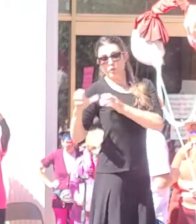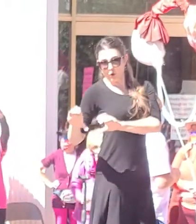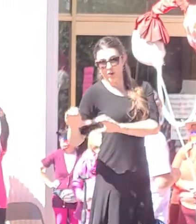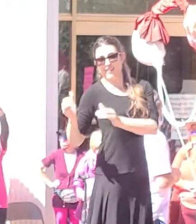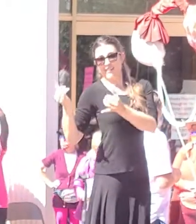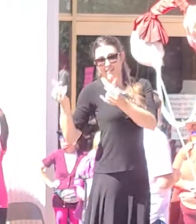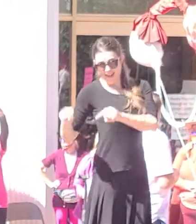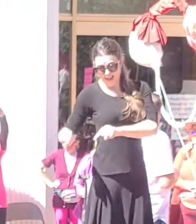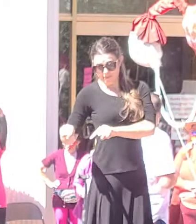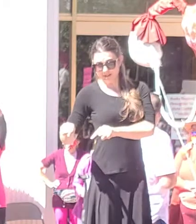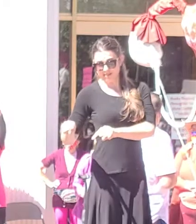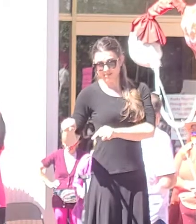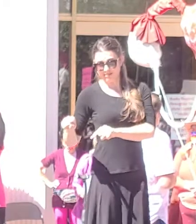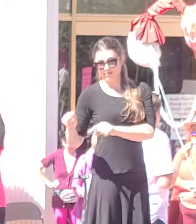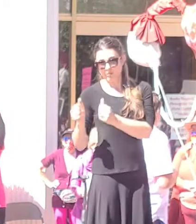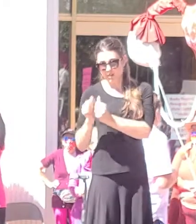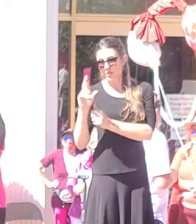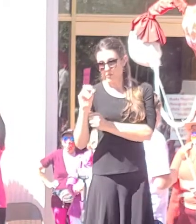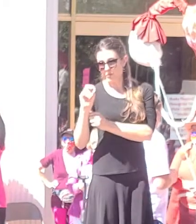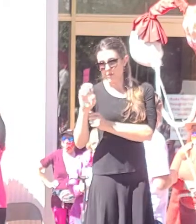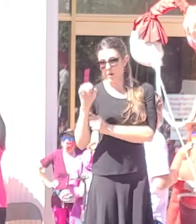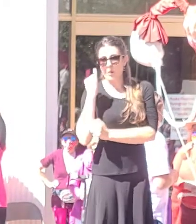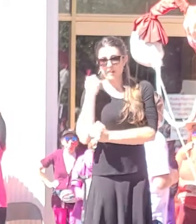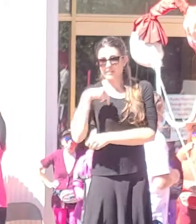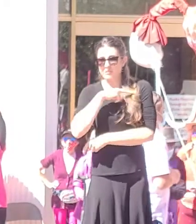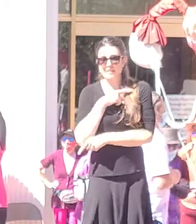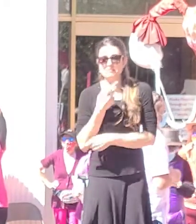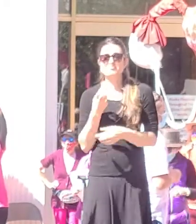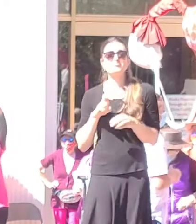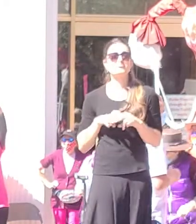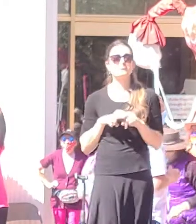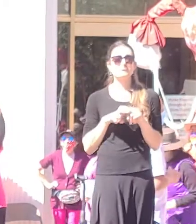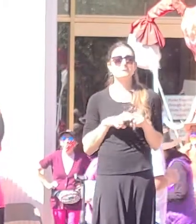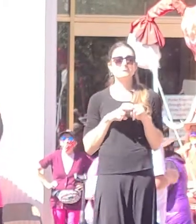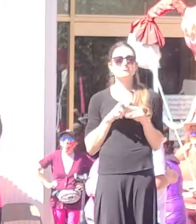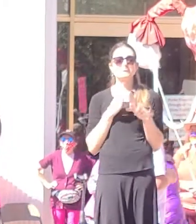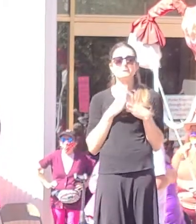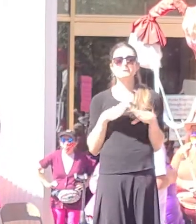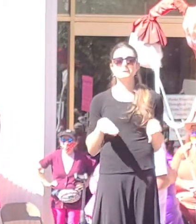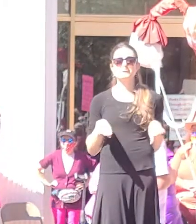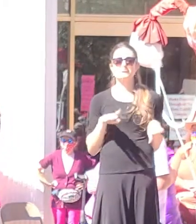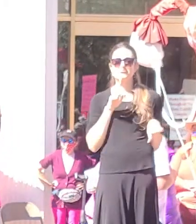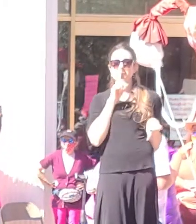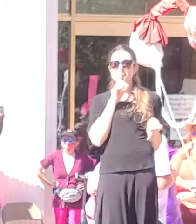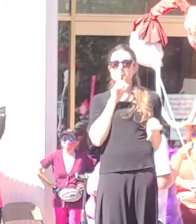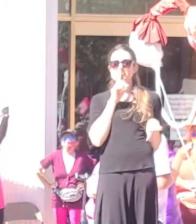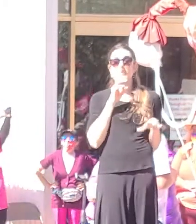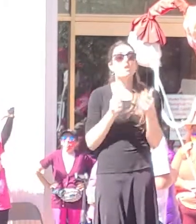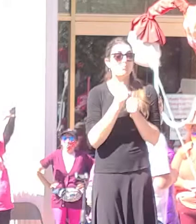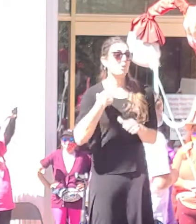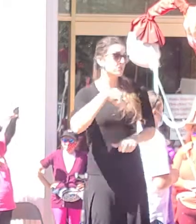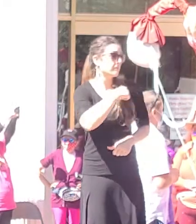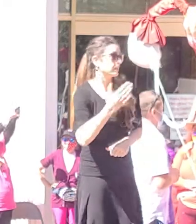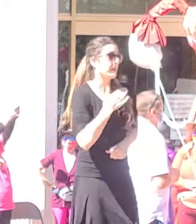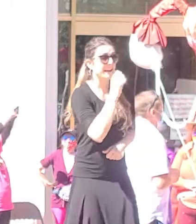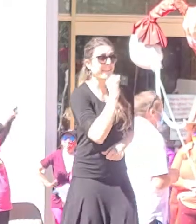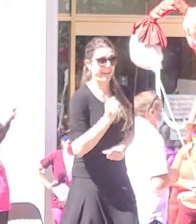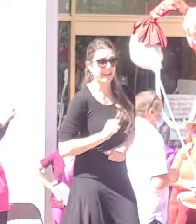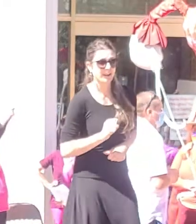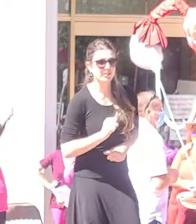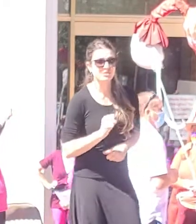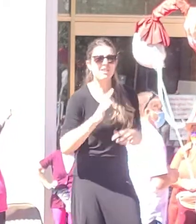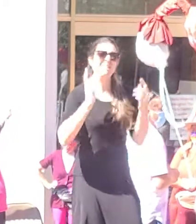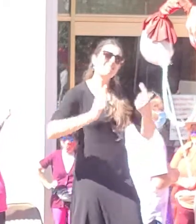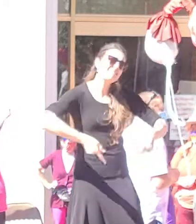Wade if we sit quietly on the sidelines, because most of us in my age group have litigated